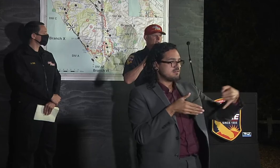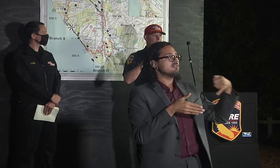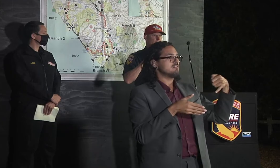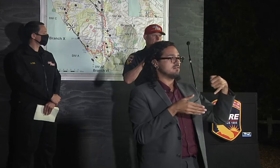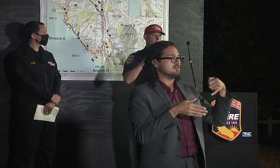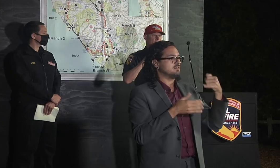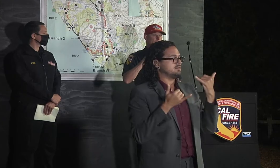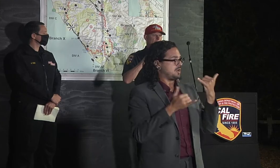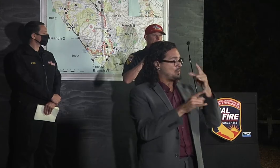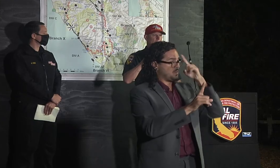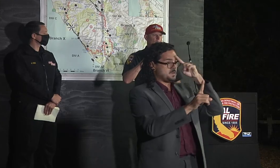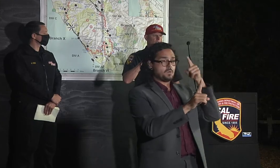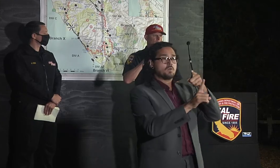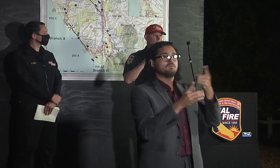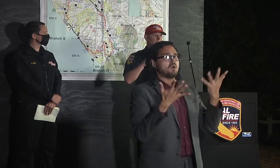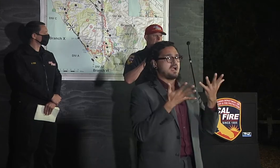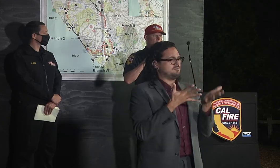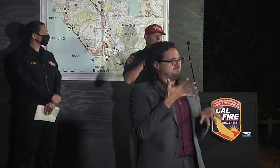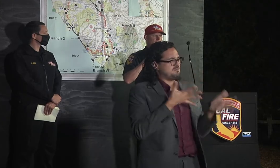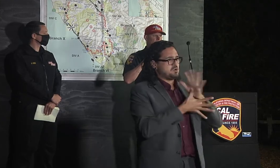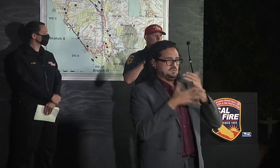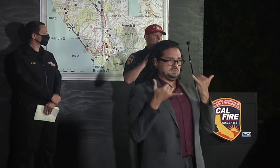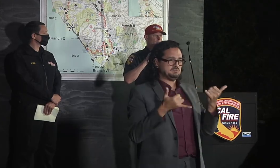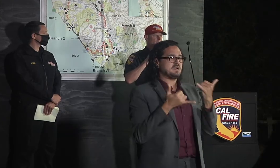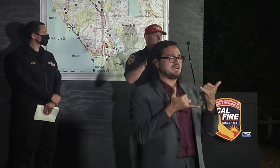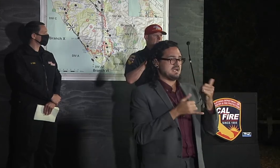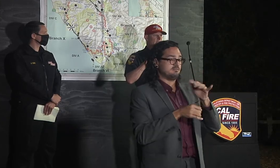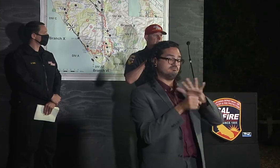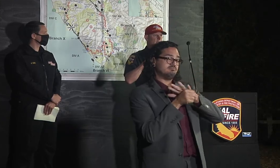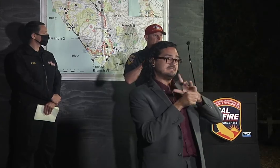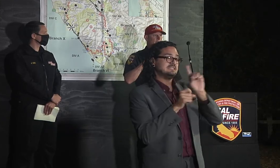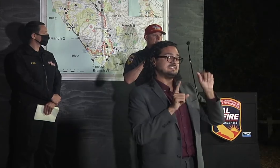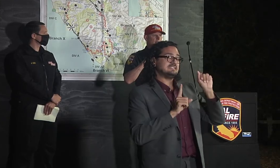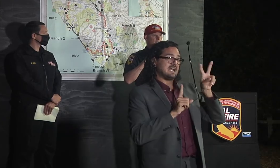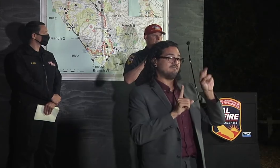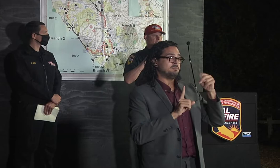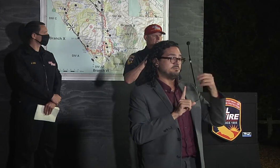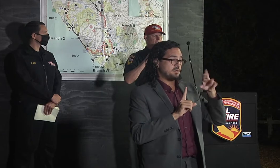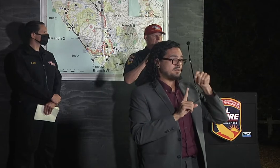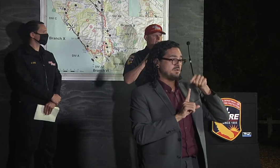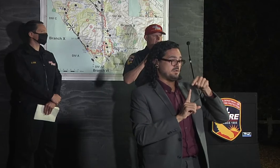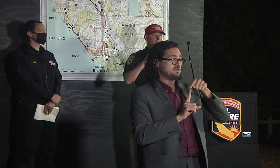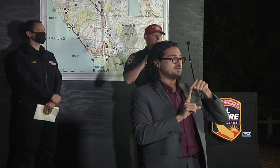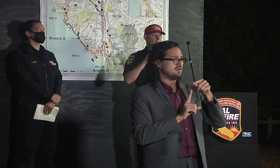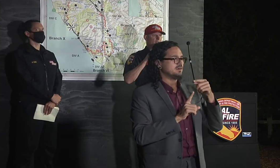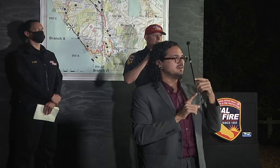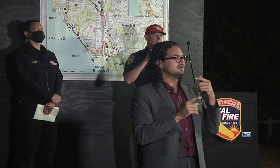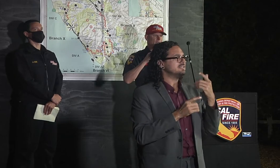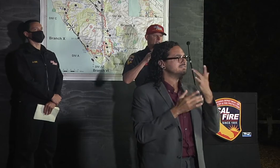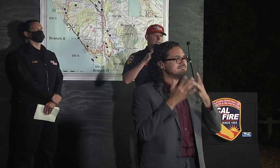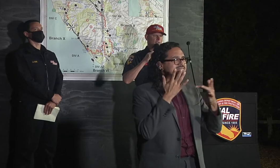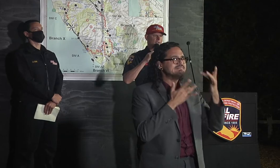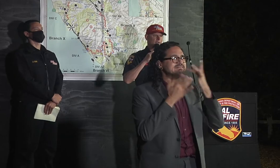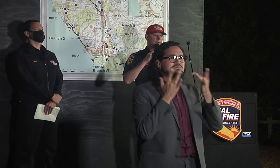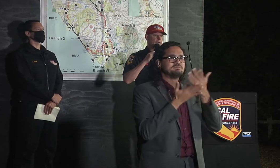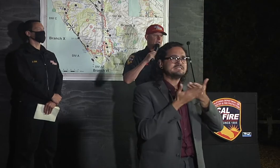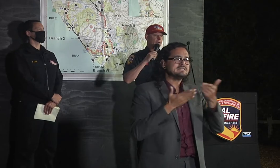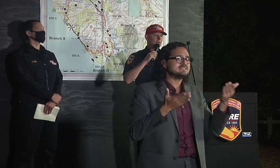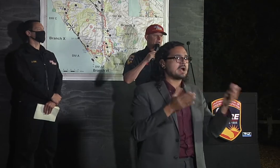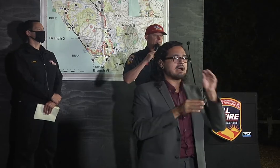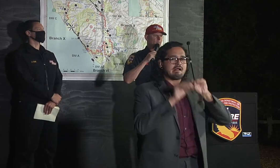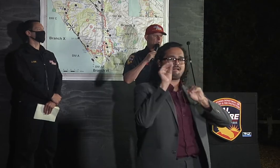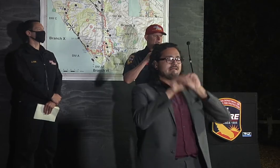today. We are going to be putting a lot of resources in there. We've had some limited resources in there. It's a very steep canyon, a lot of vegetation in